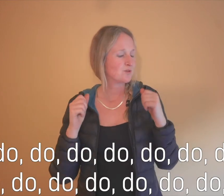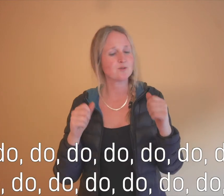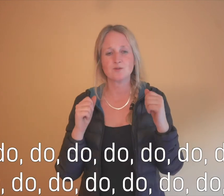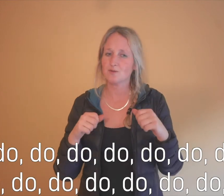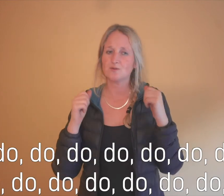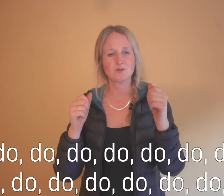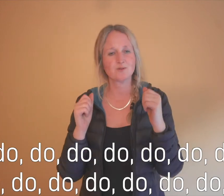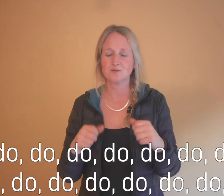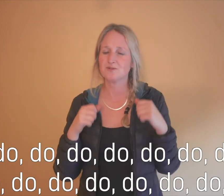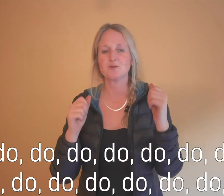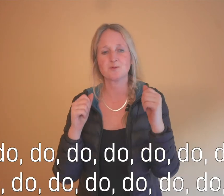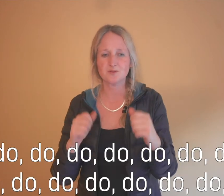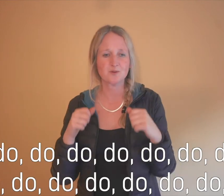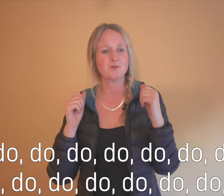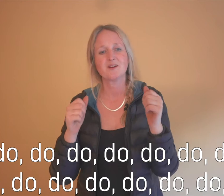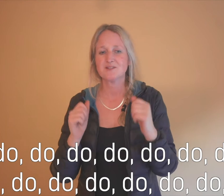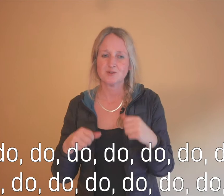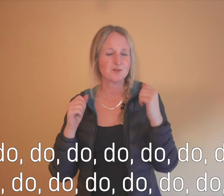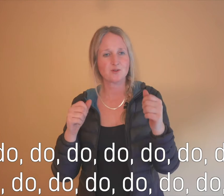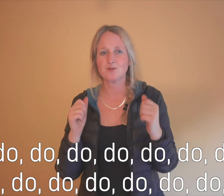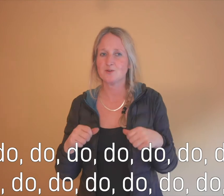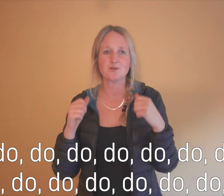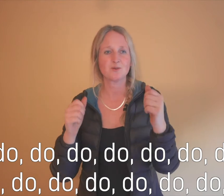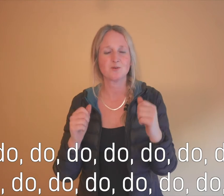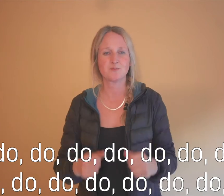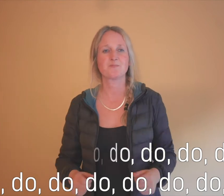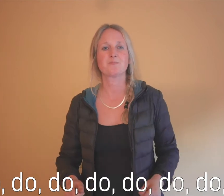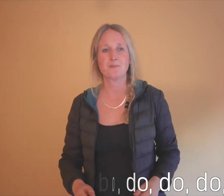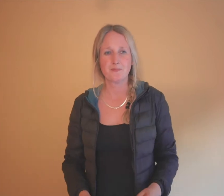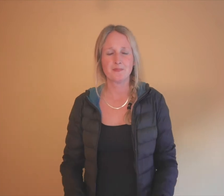do do do do do do do do do.